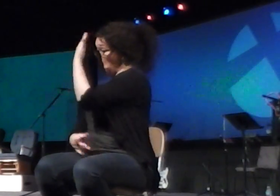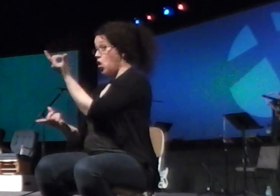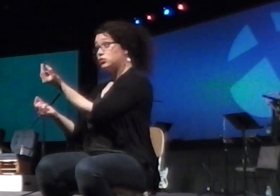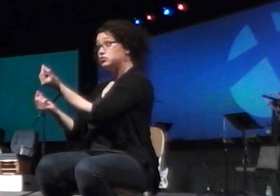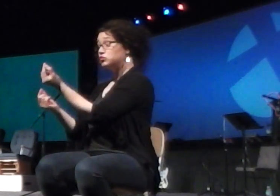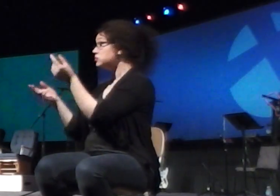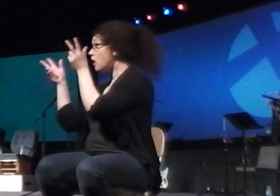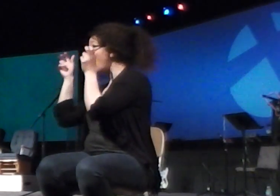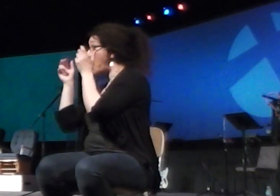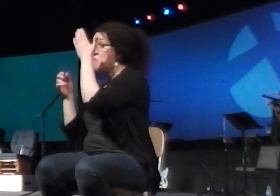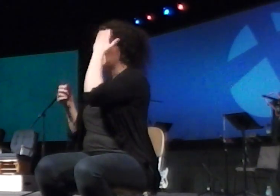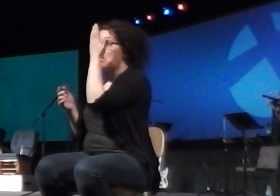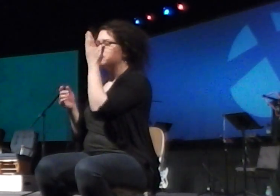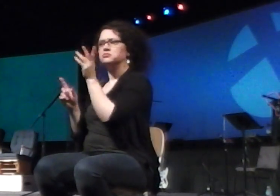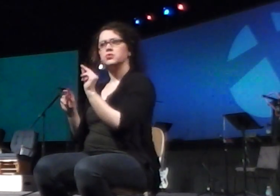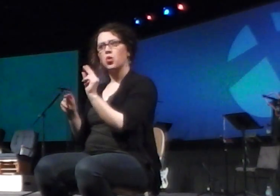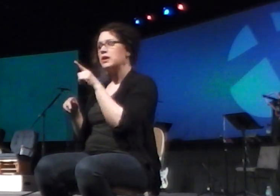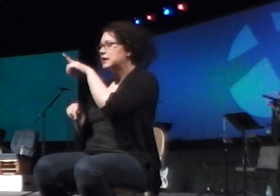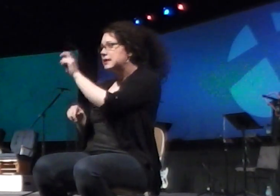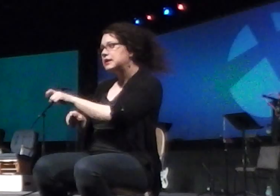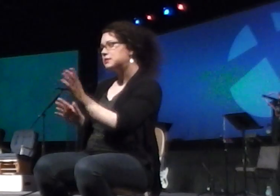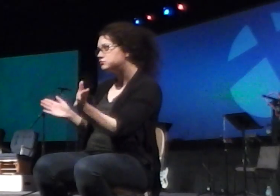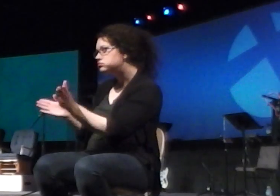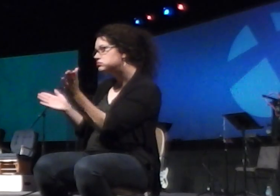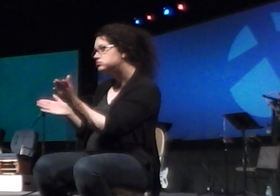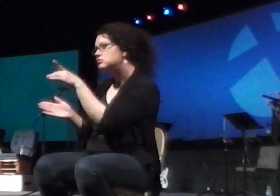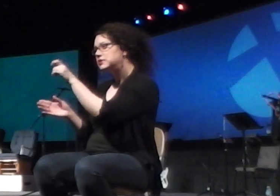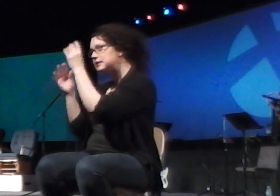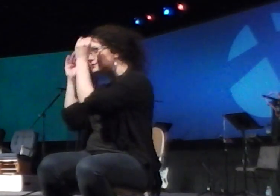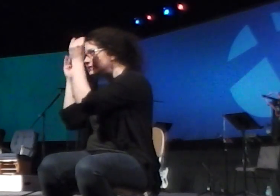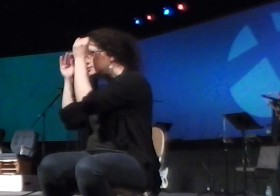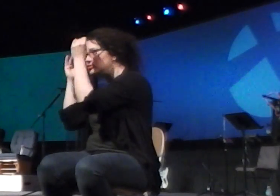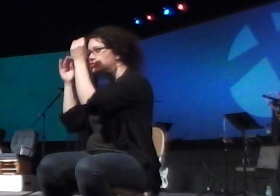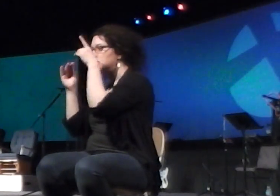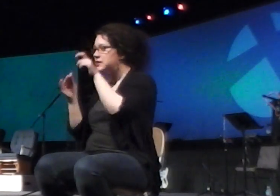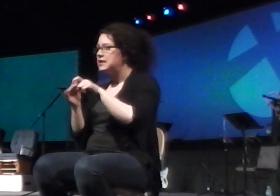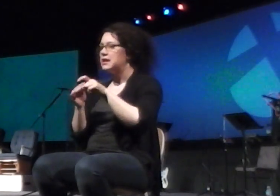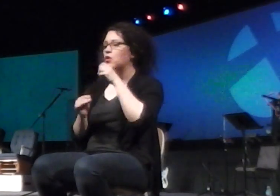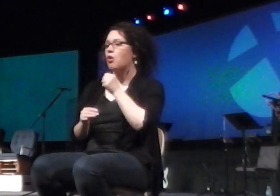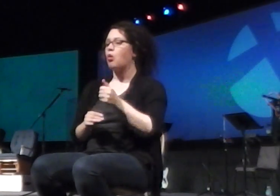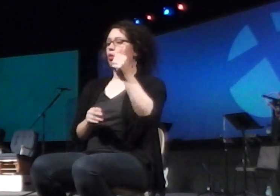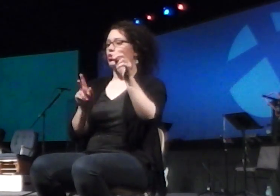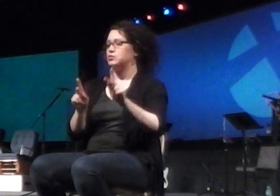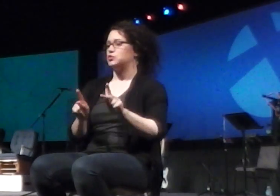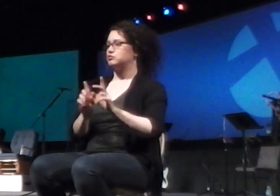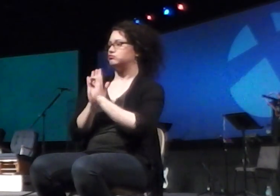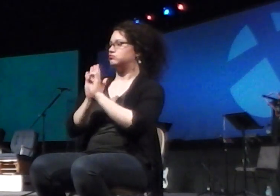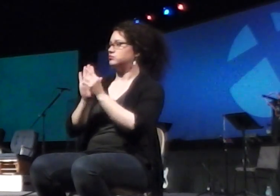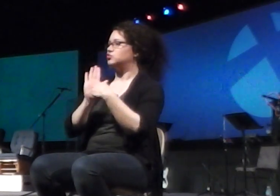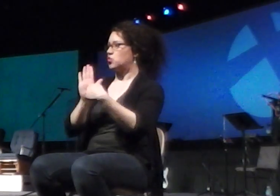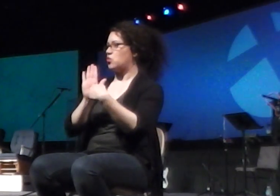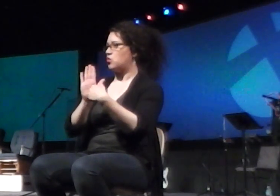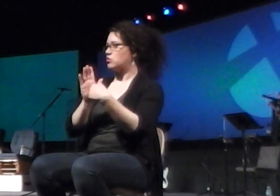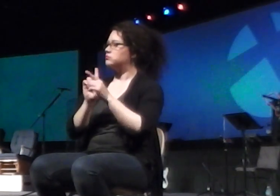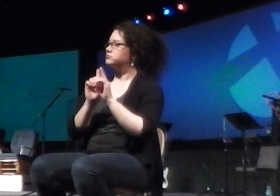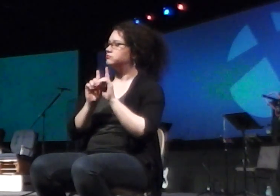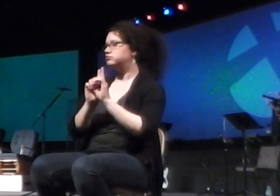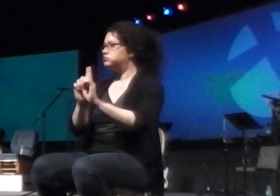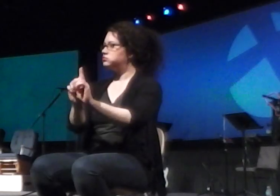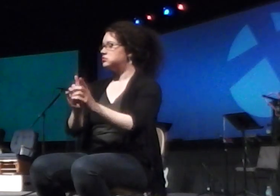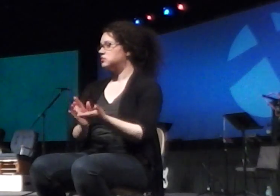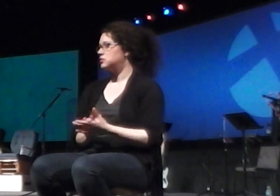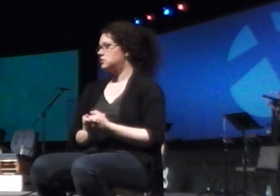heard God's voice. He needed that coaching of that relationship, that mentoring relationship of that older voice. And so you see both of those